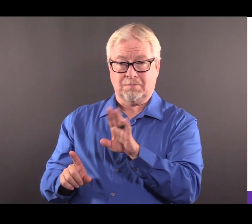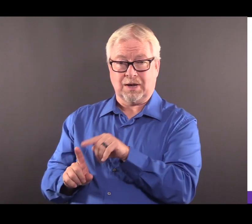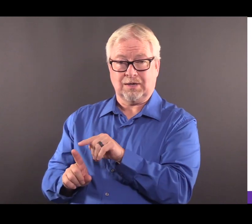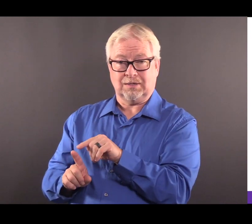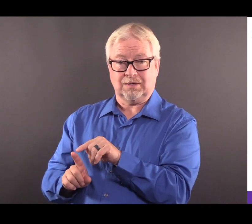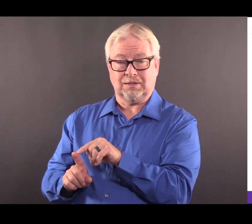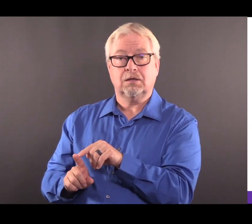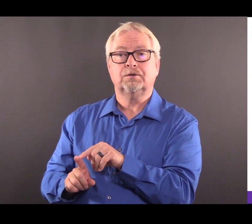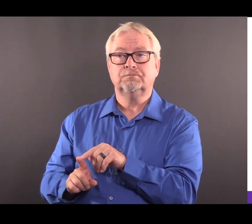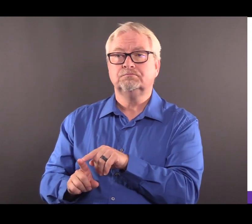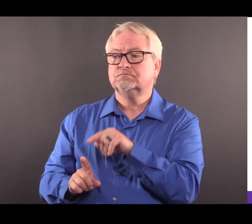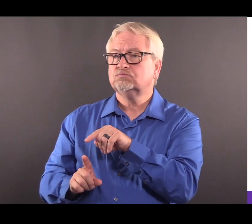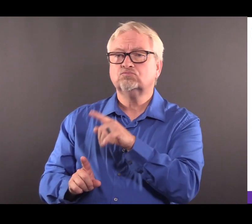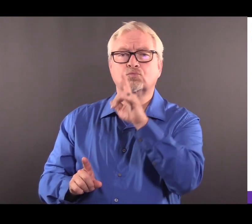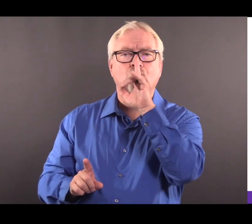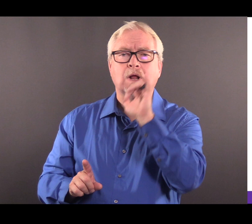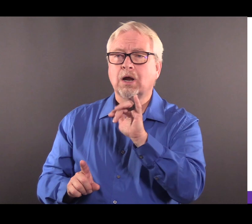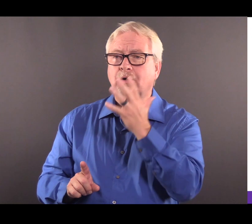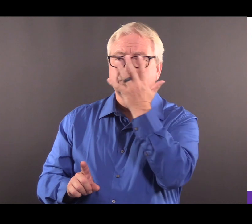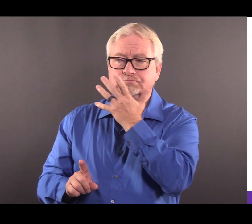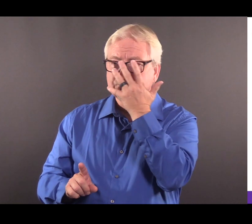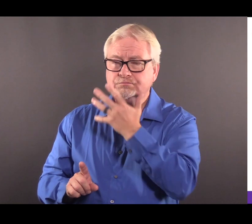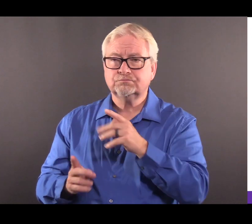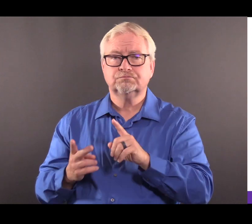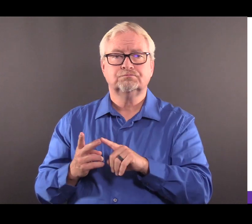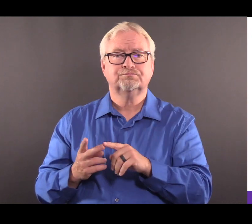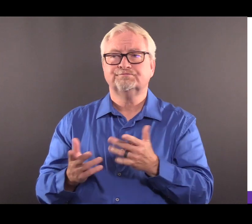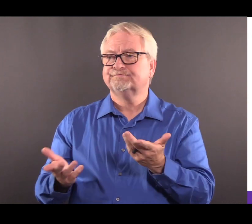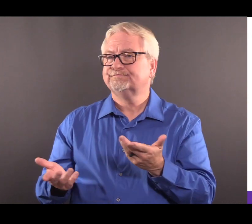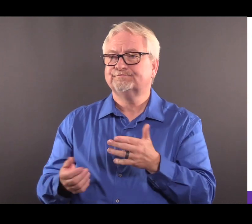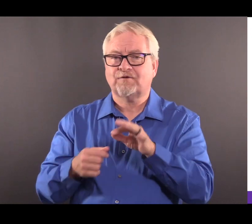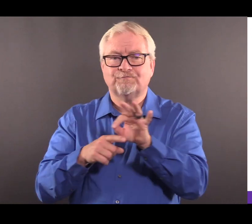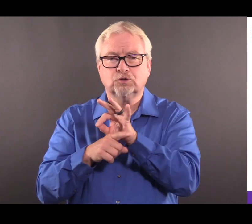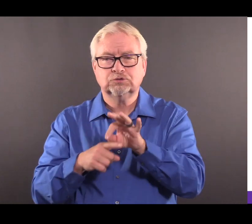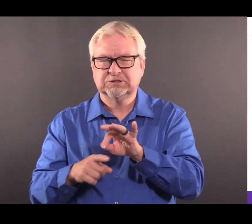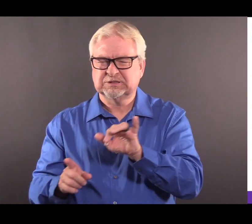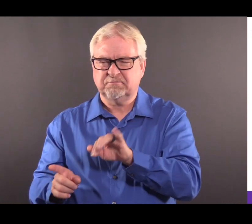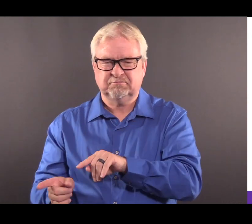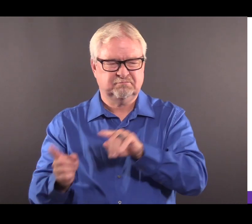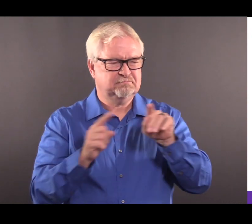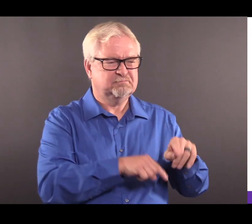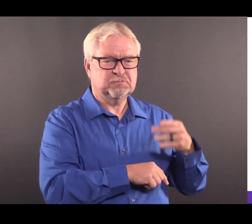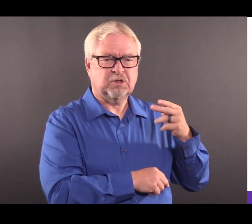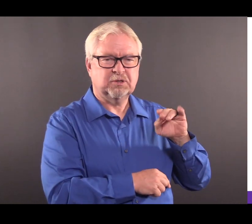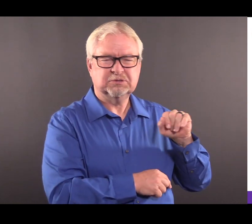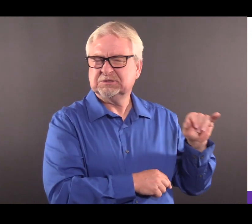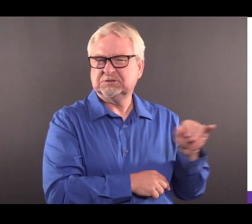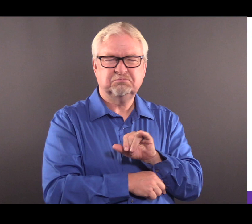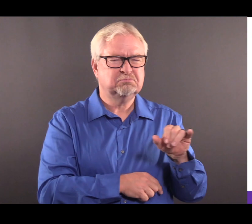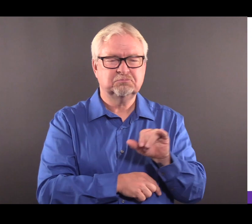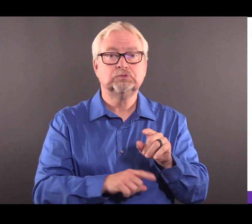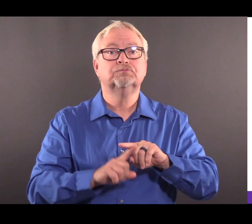A comparable database is a database that looks like and acts like